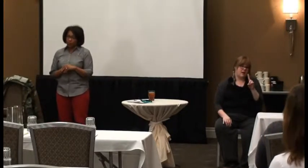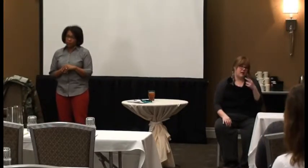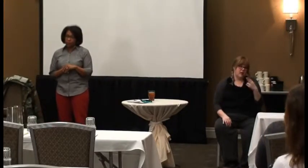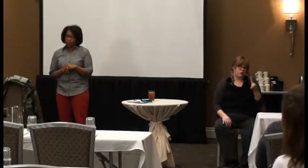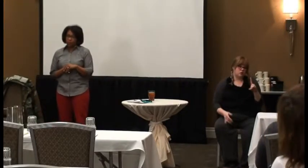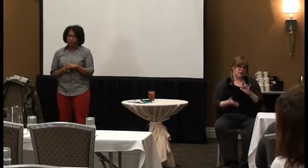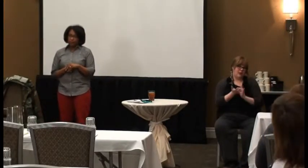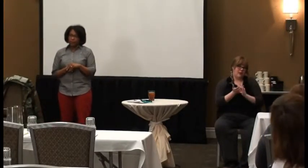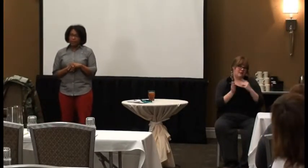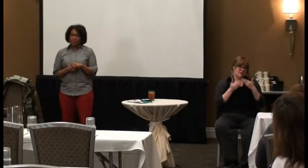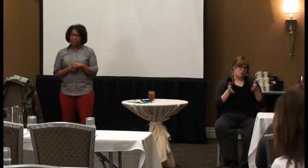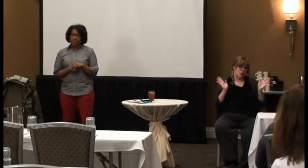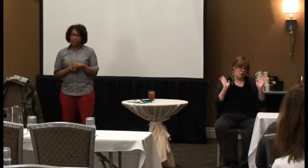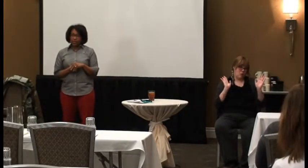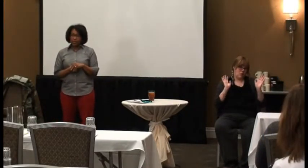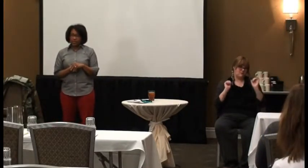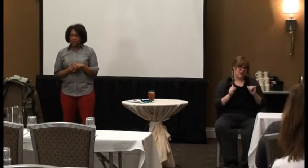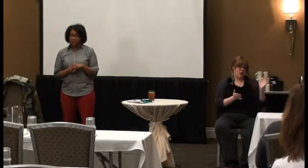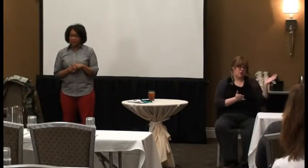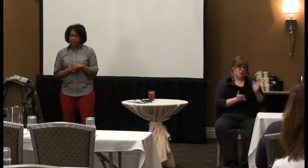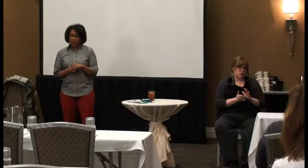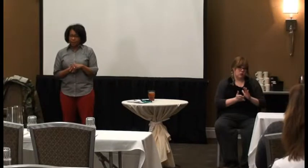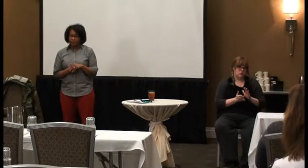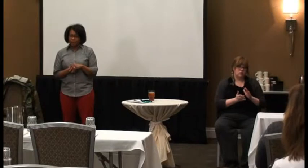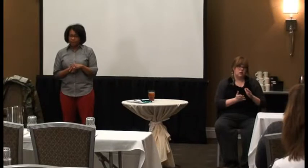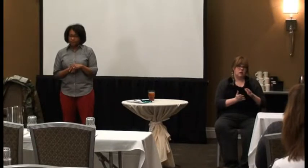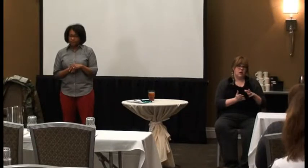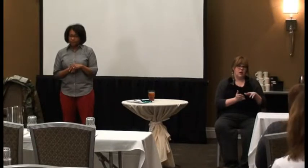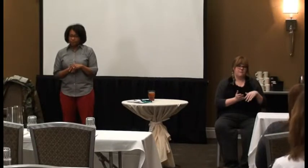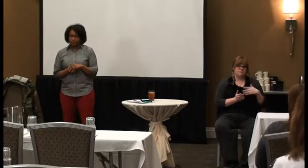in general can decrease